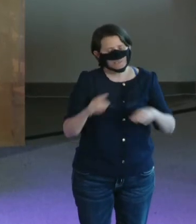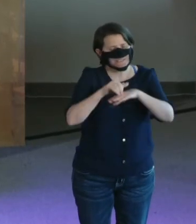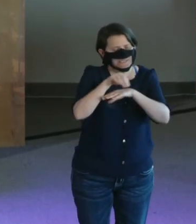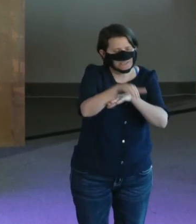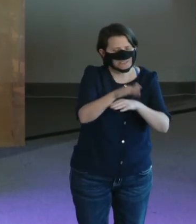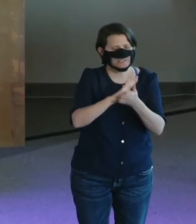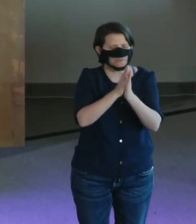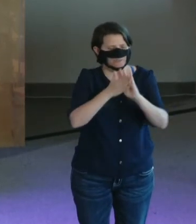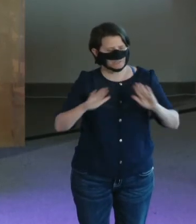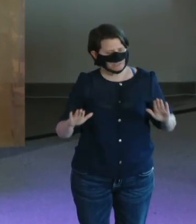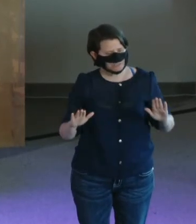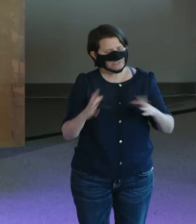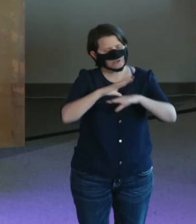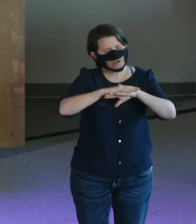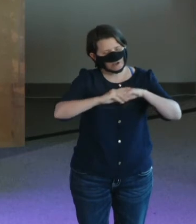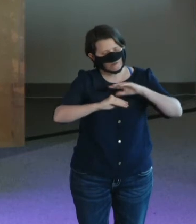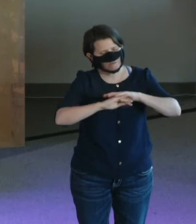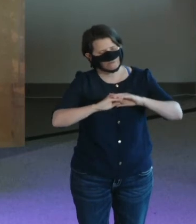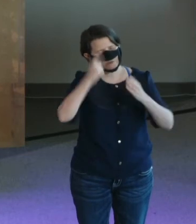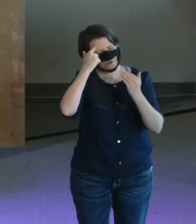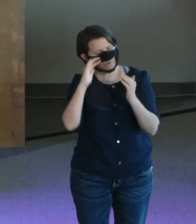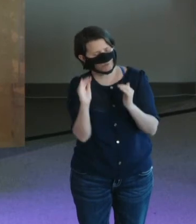peace, comfort, and hope.